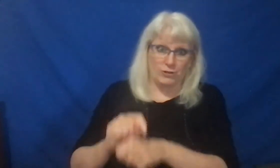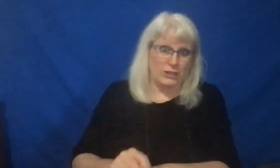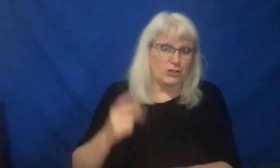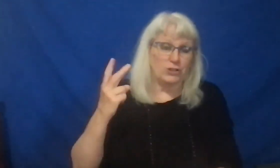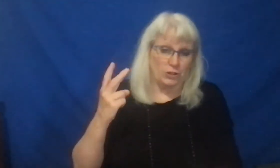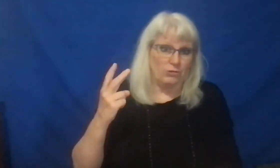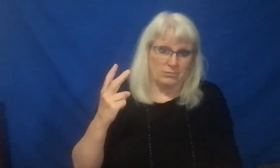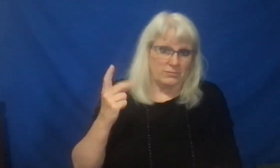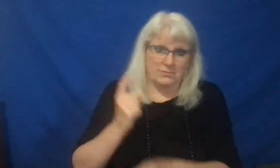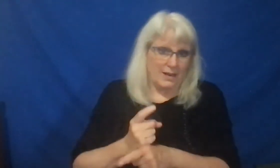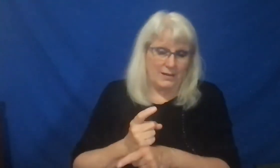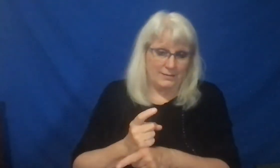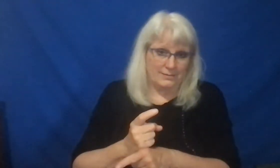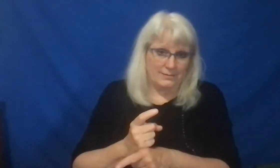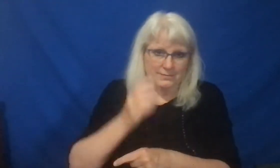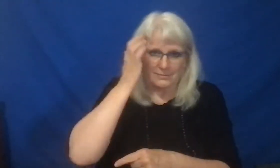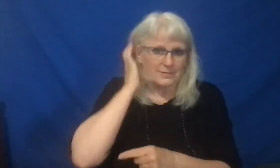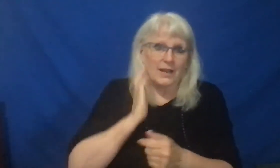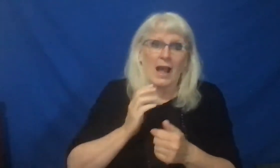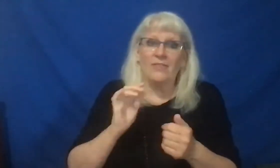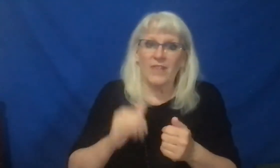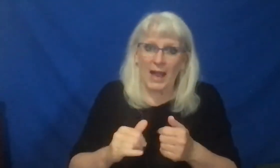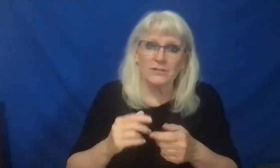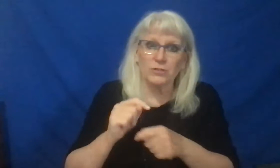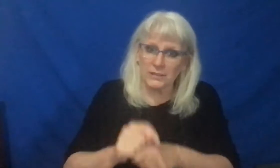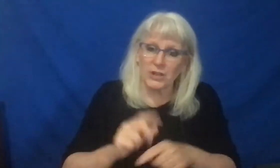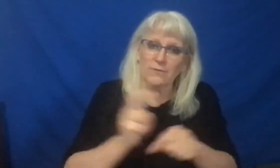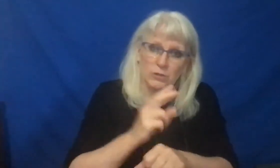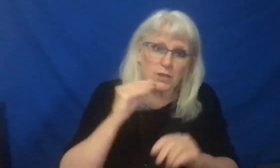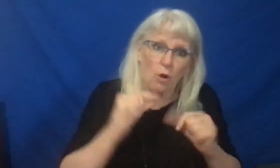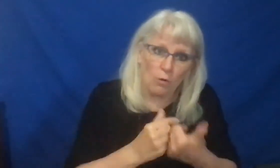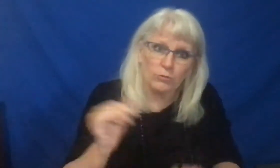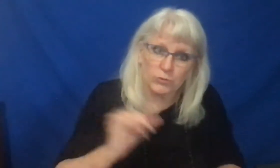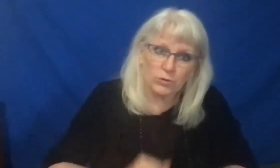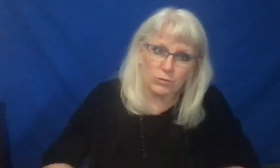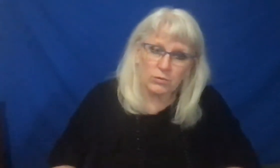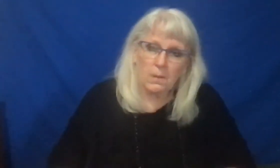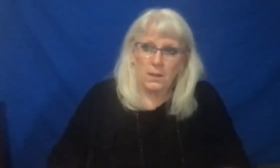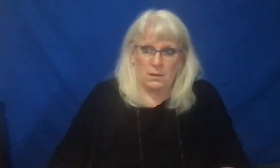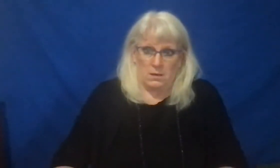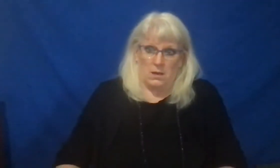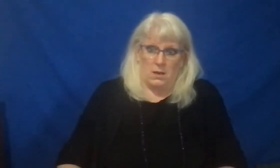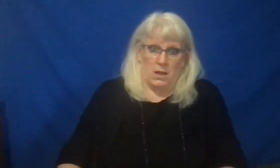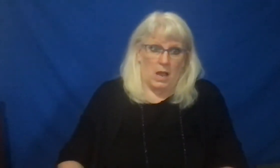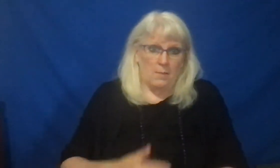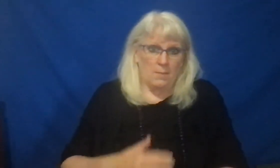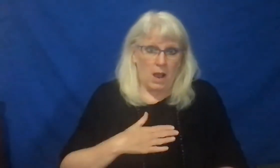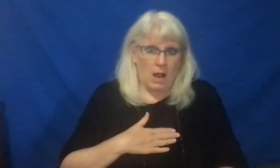bring into my home group, right? Am I willing to hear the person with